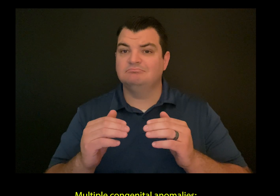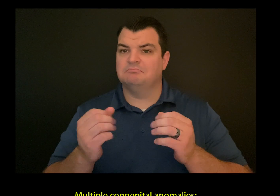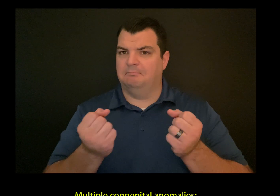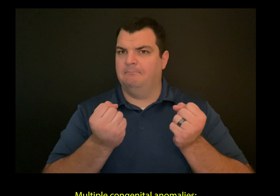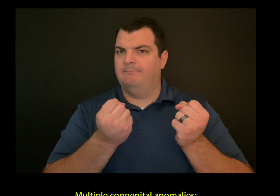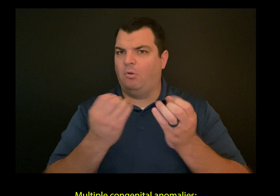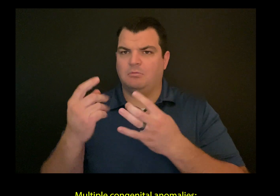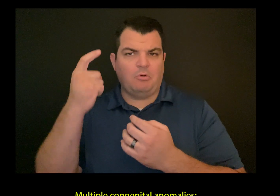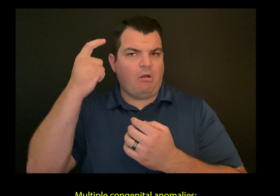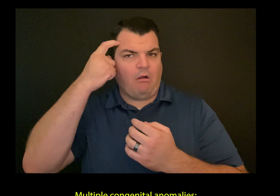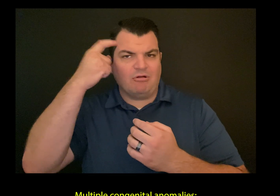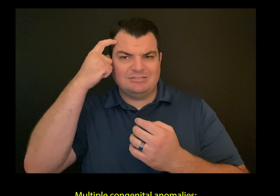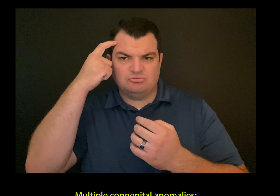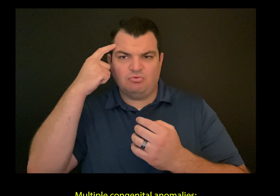Multiple congenital anomalies.